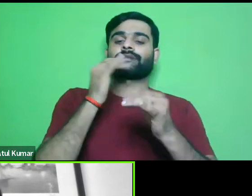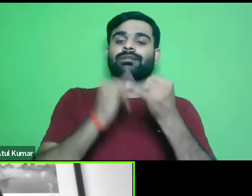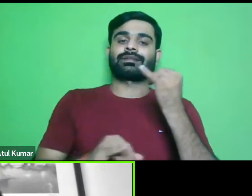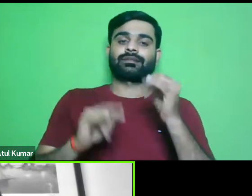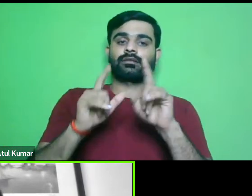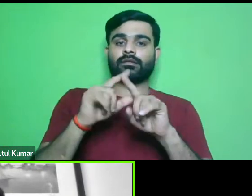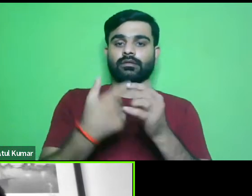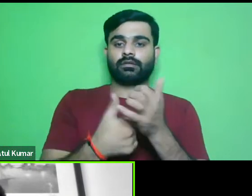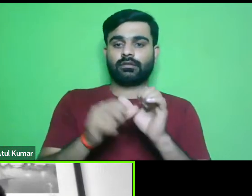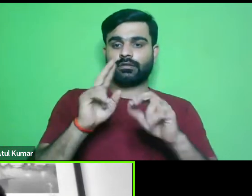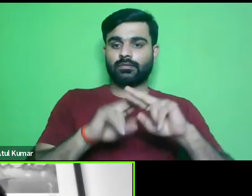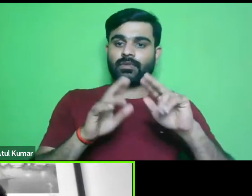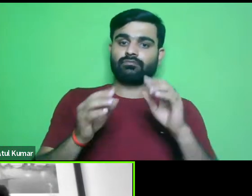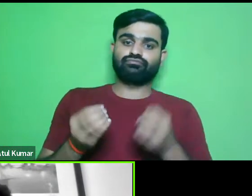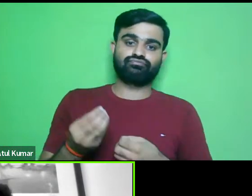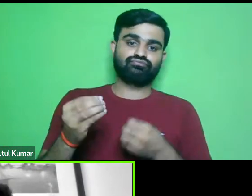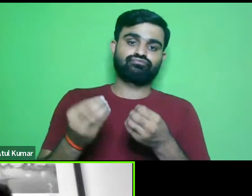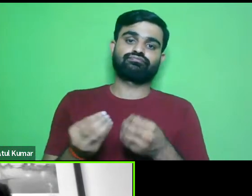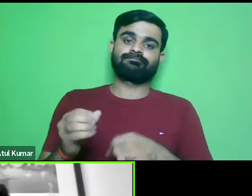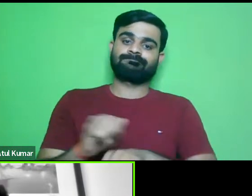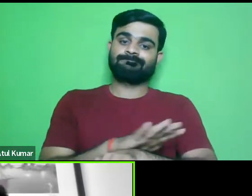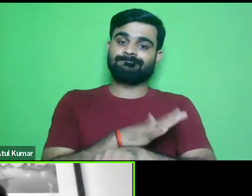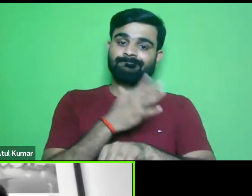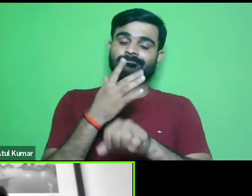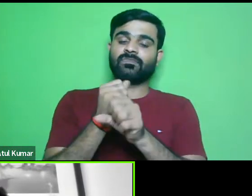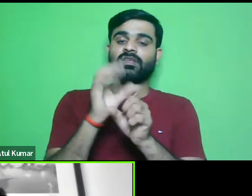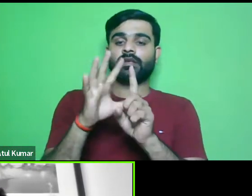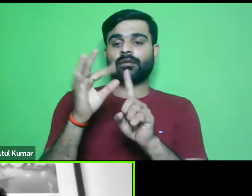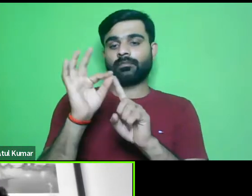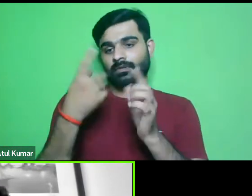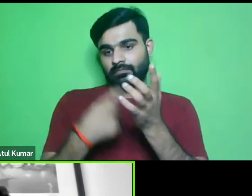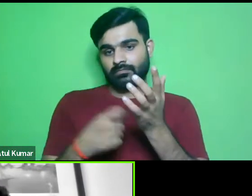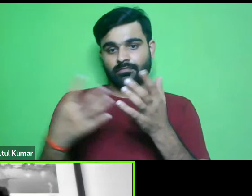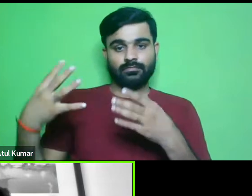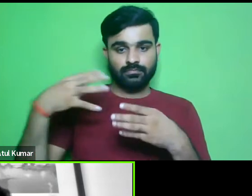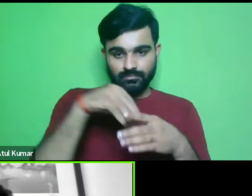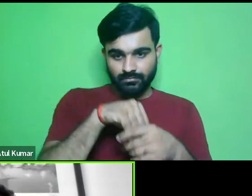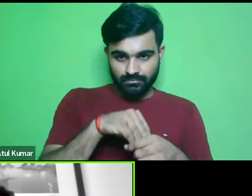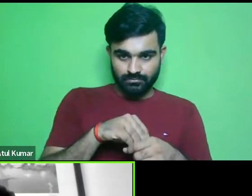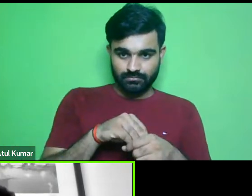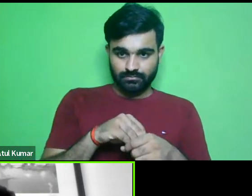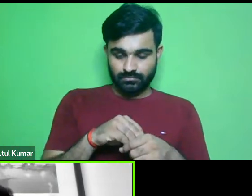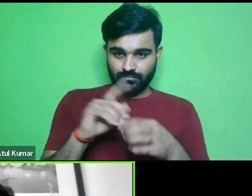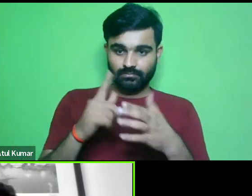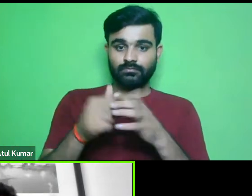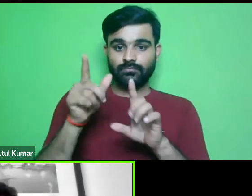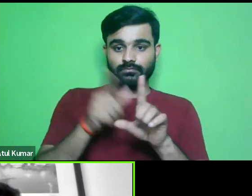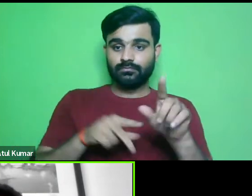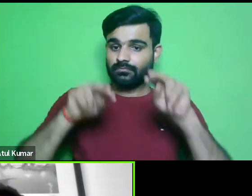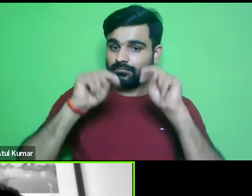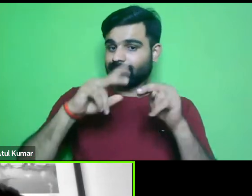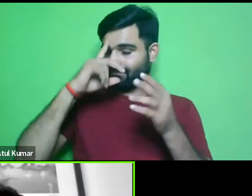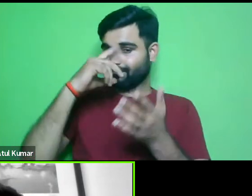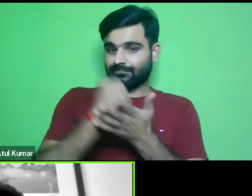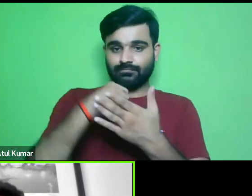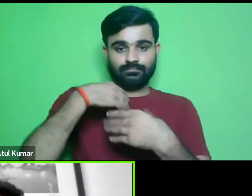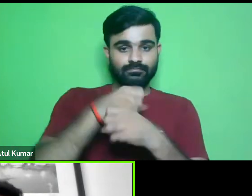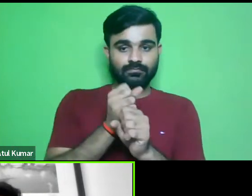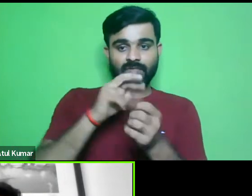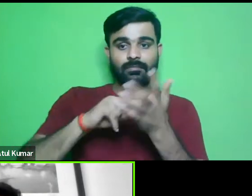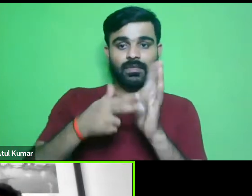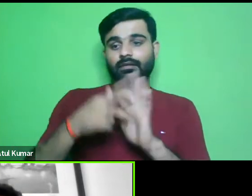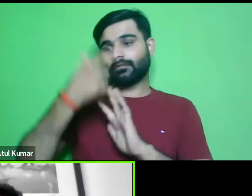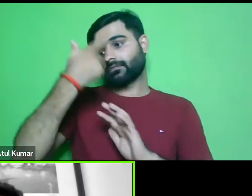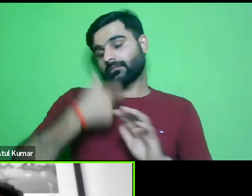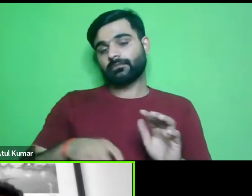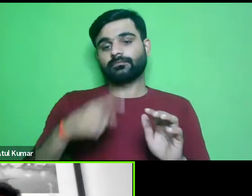were inspired by the GDPR. And the GDPR contains a right to object to automated decision making. What that means is that individuals